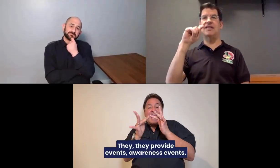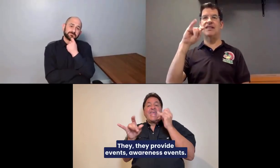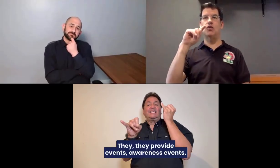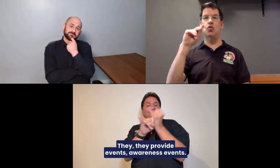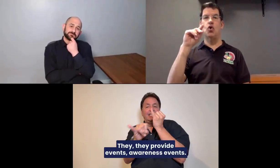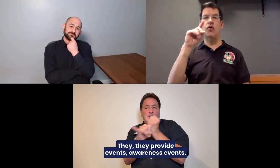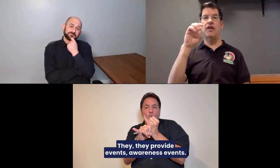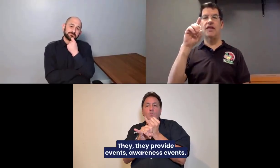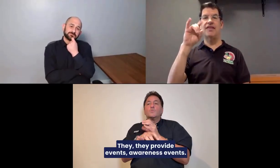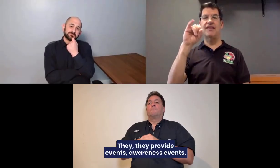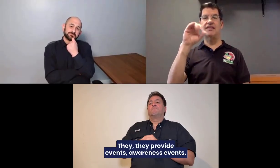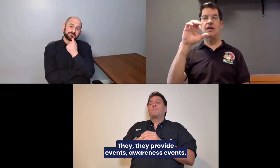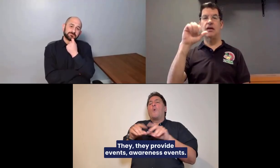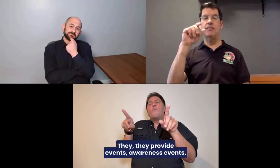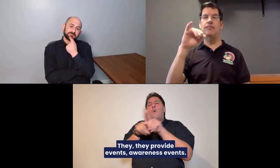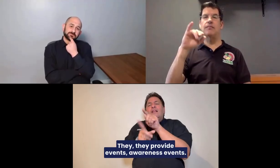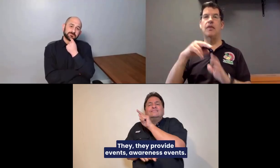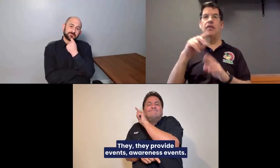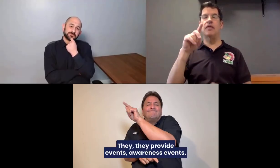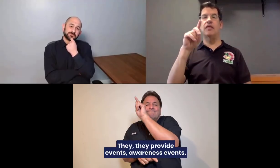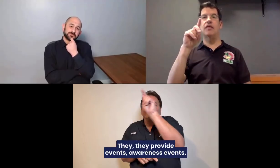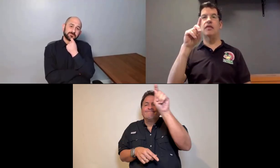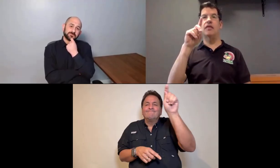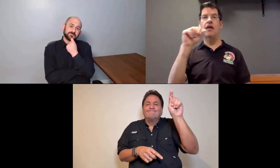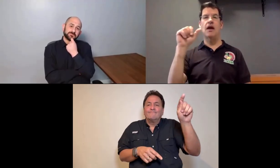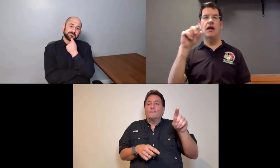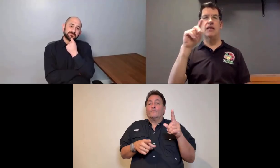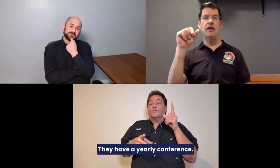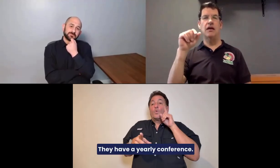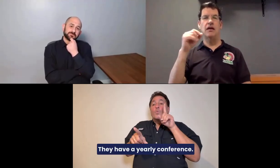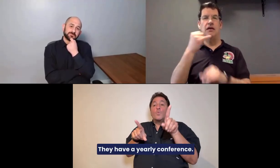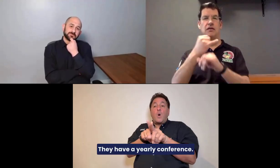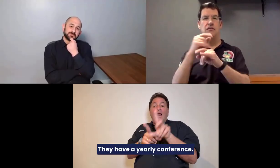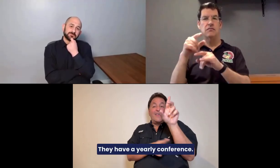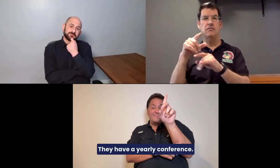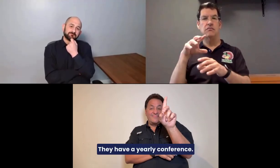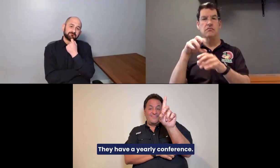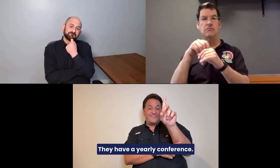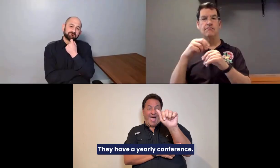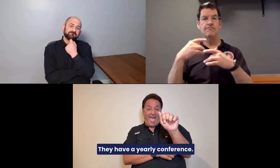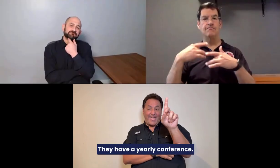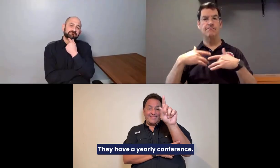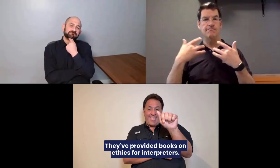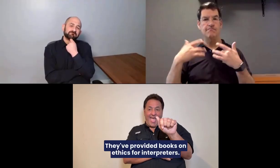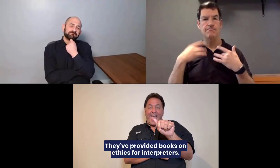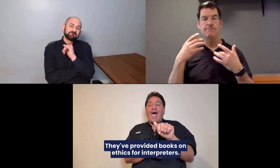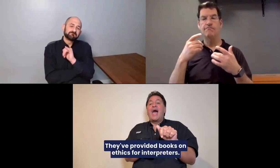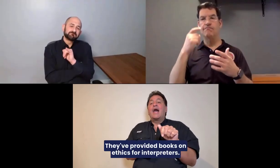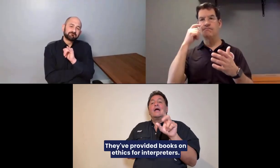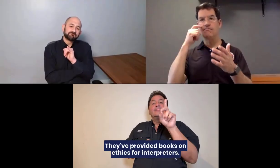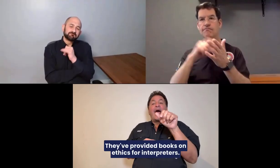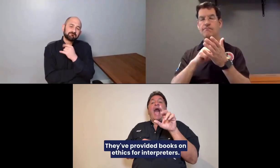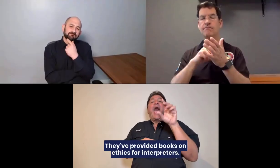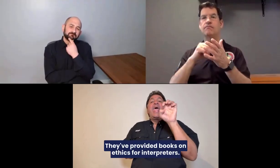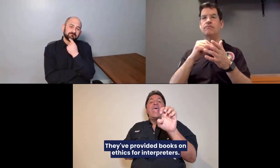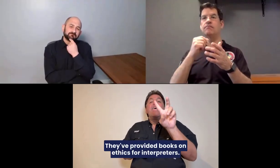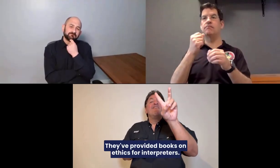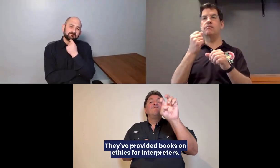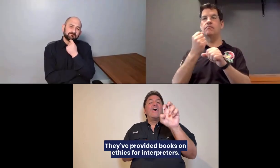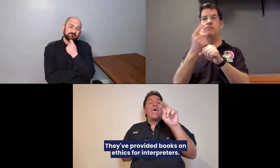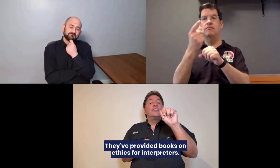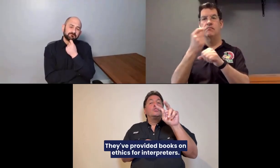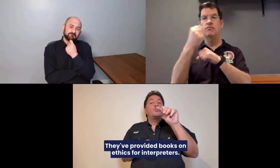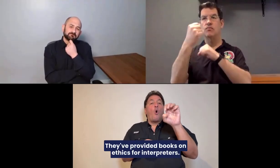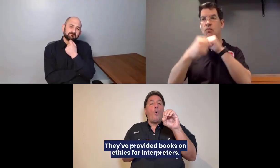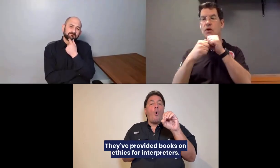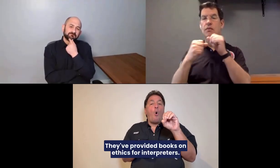They provide events, awareness events. They have a yearly conference. They've provided